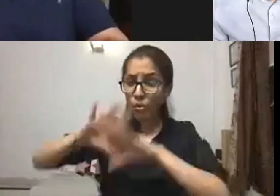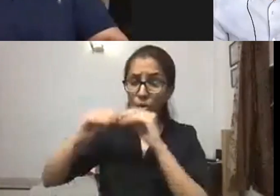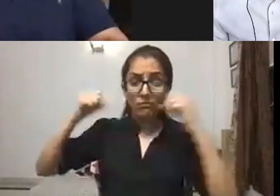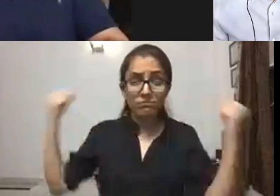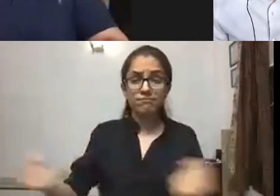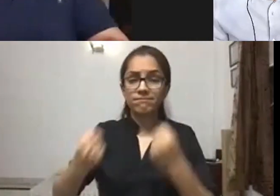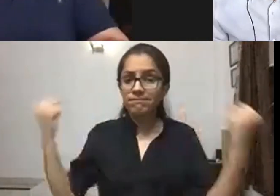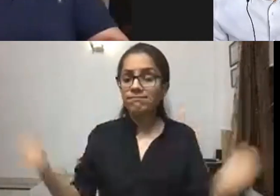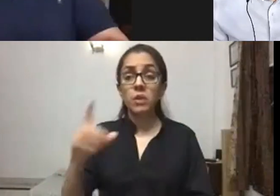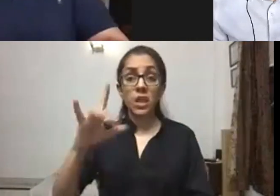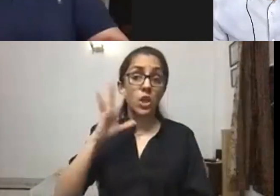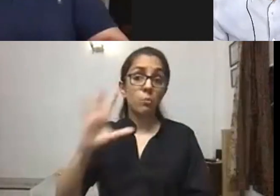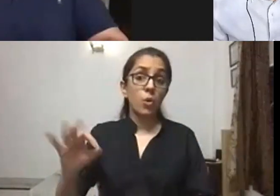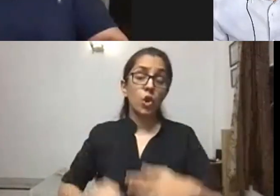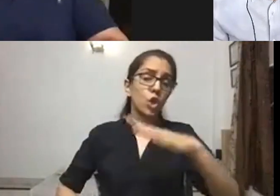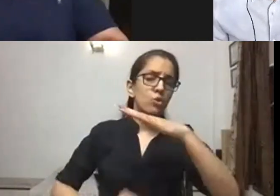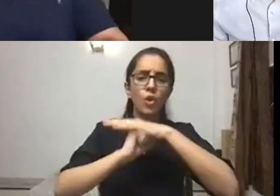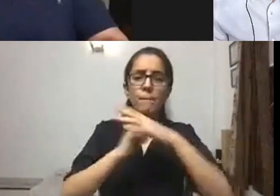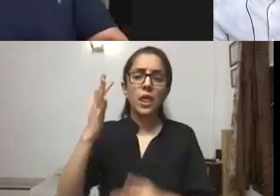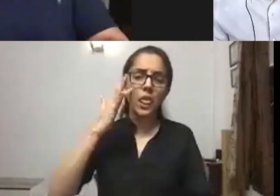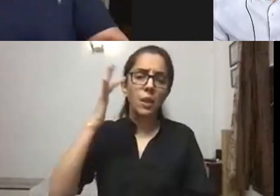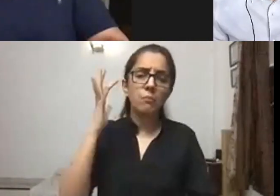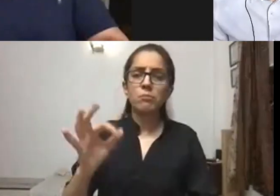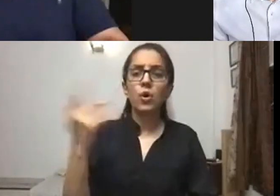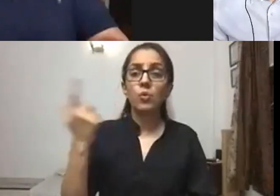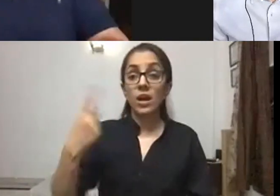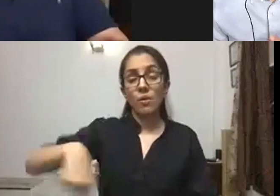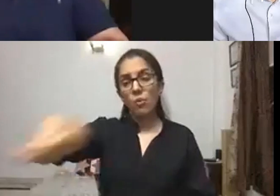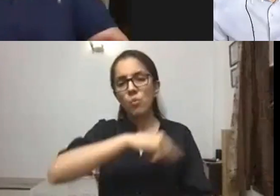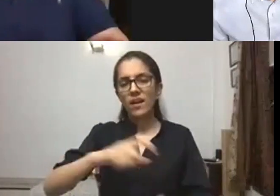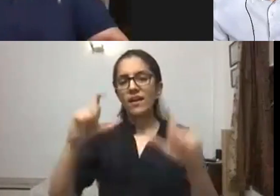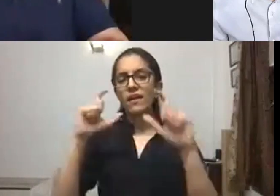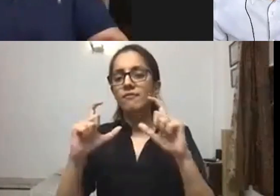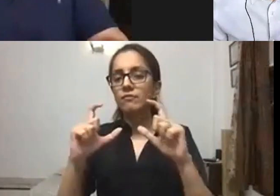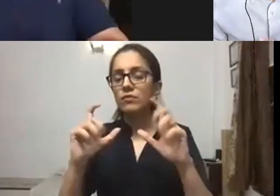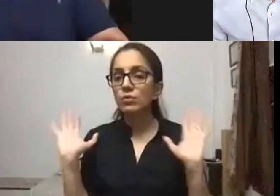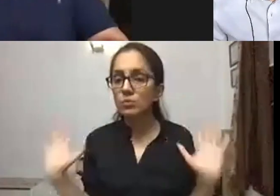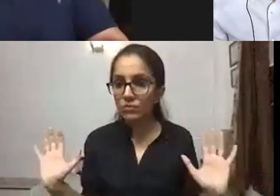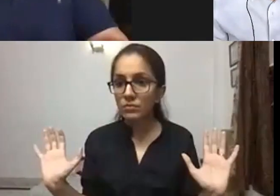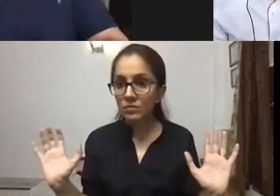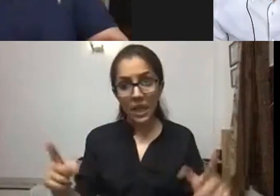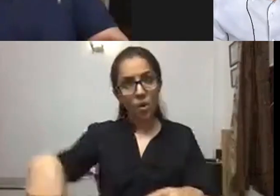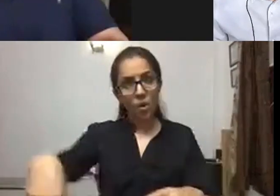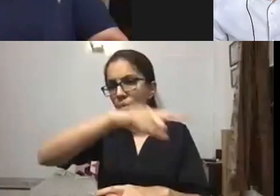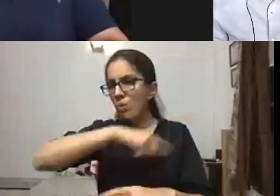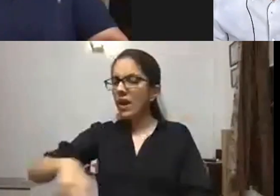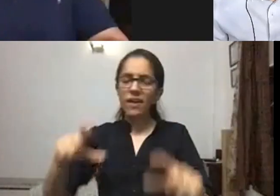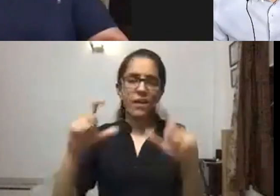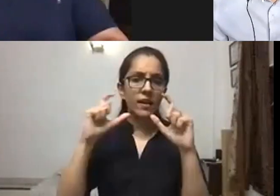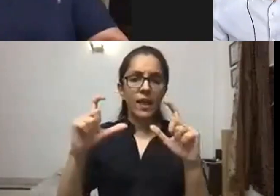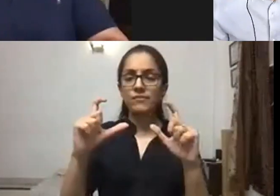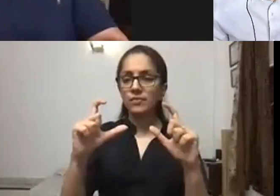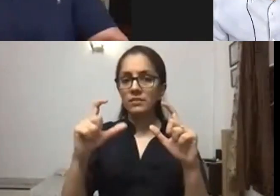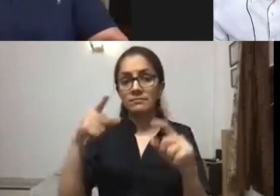most important thing with the spreading of the virus is how we take care of ourselves. The biggest help you can do is to